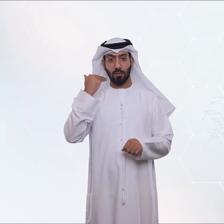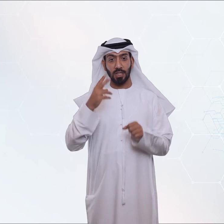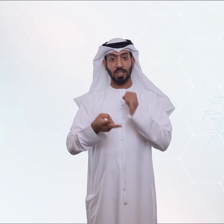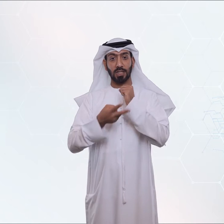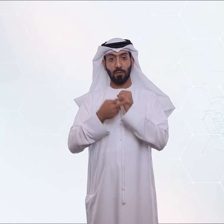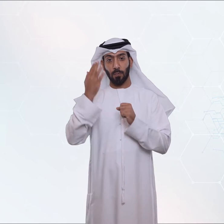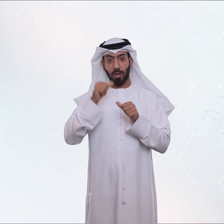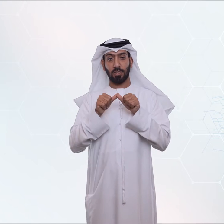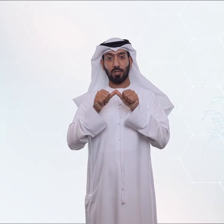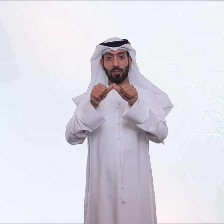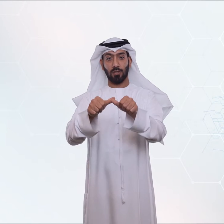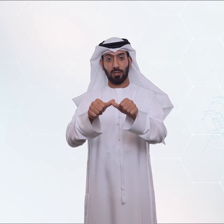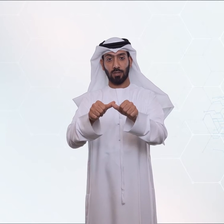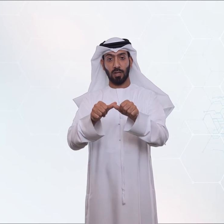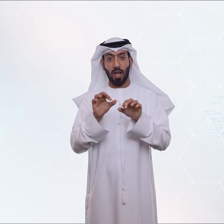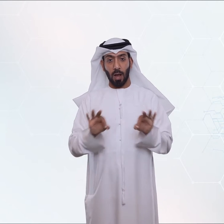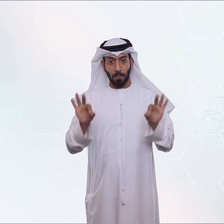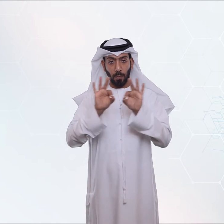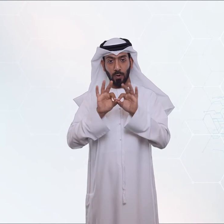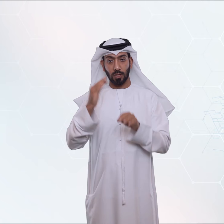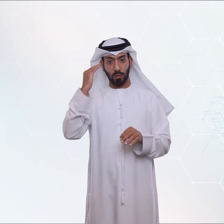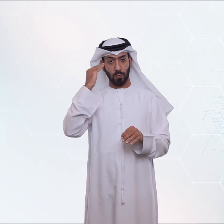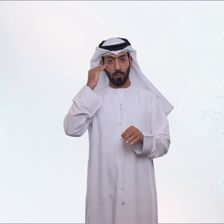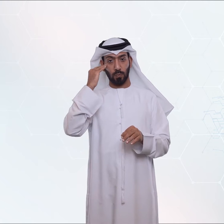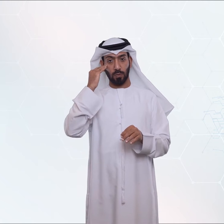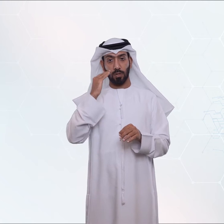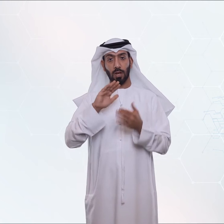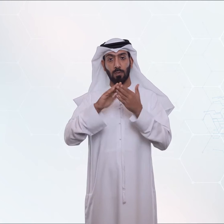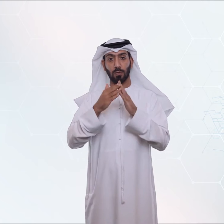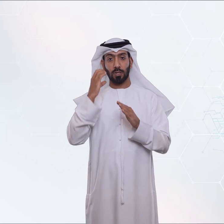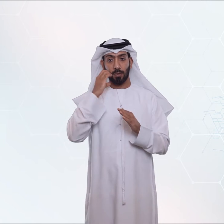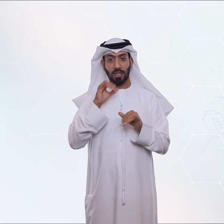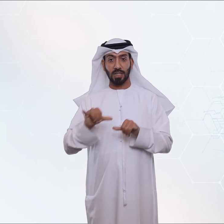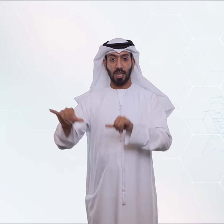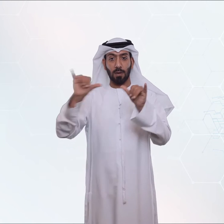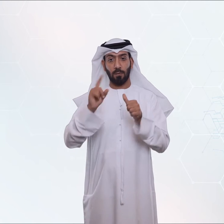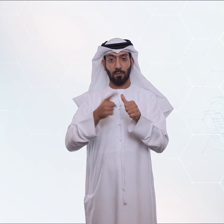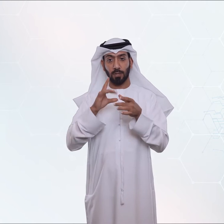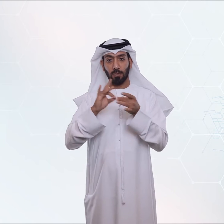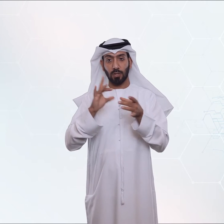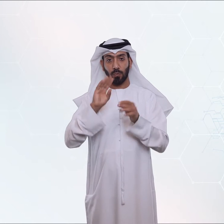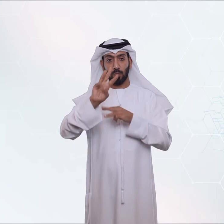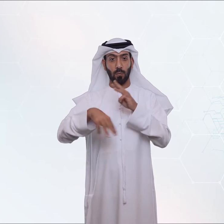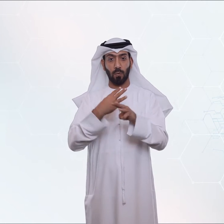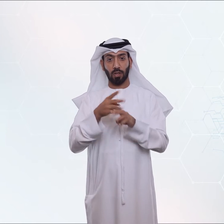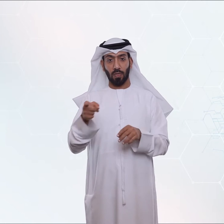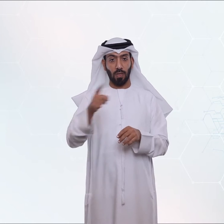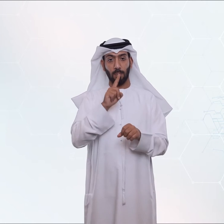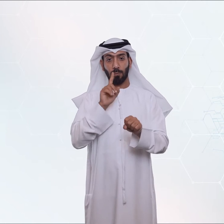commitment to sustainable practices in various sectors and its sustainable achievement.